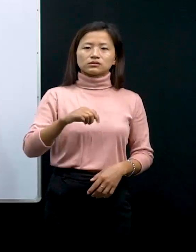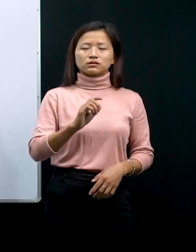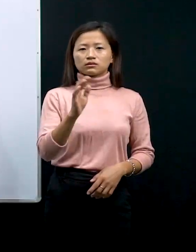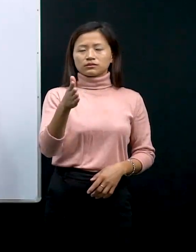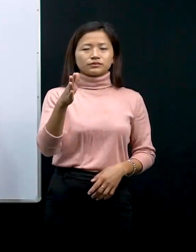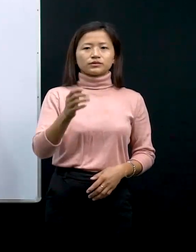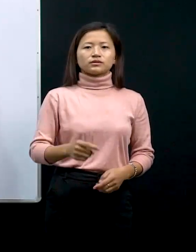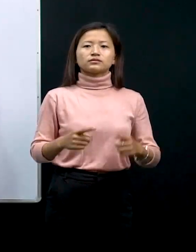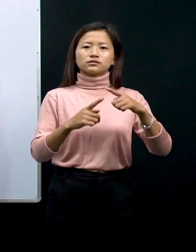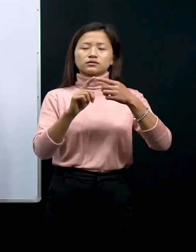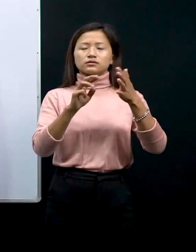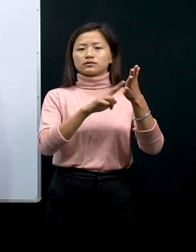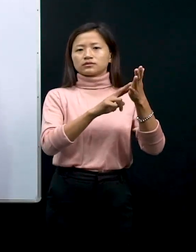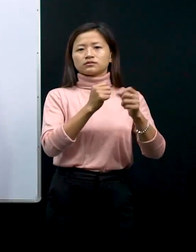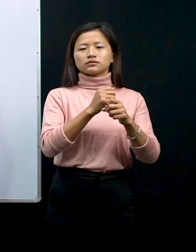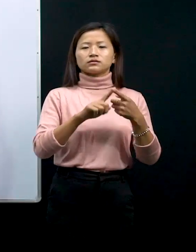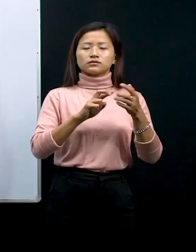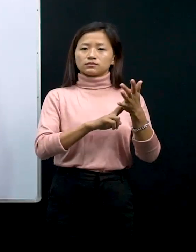Understood? It cannot be a tangent.